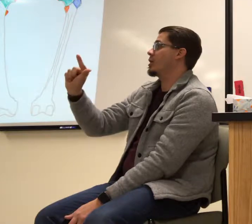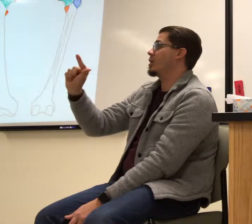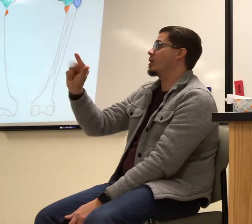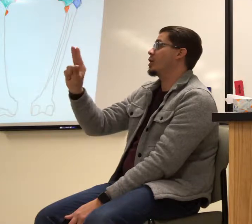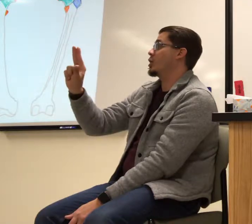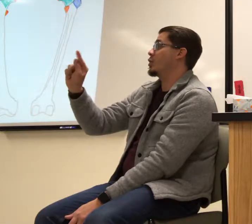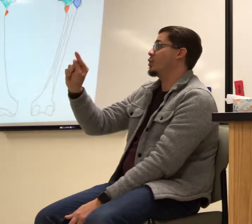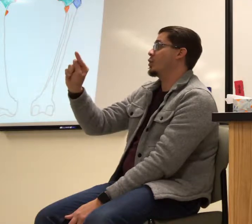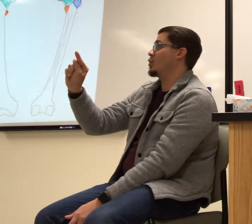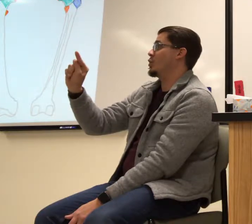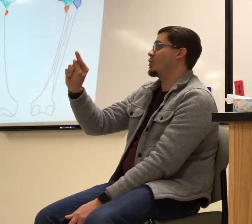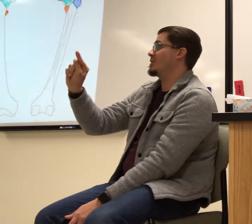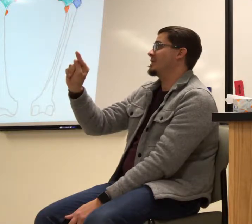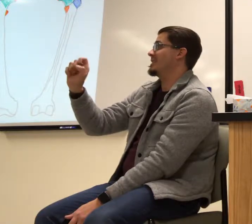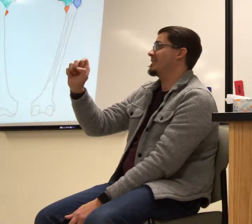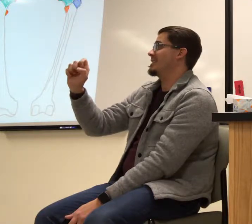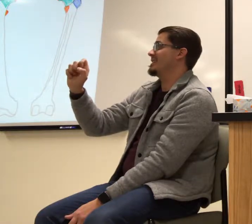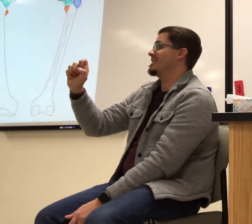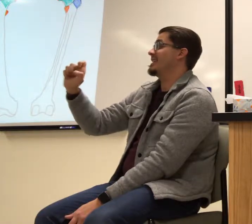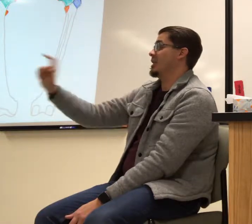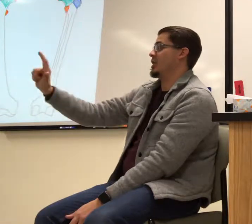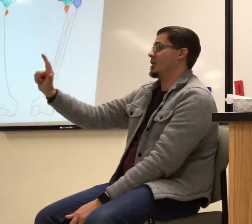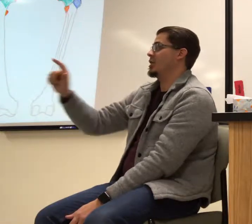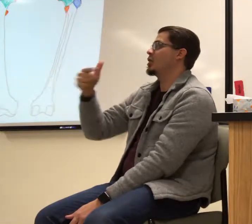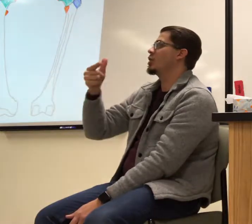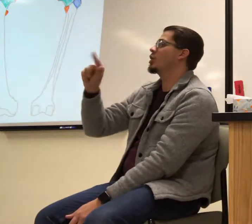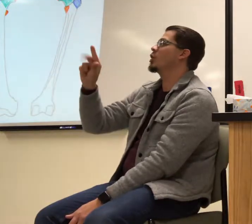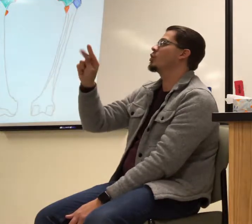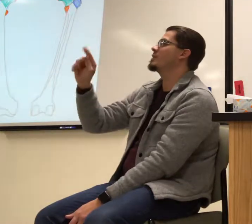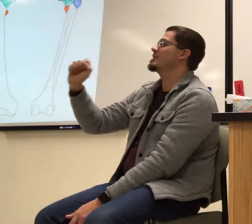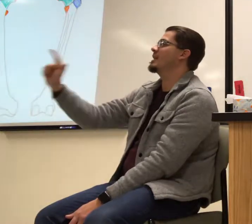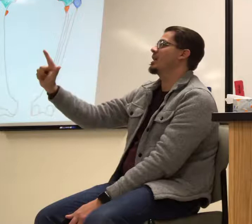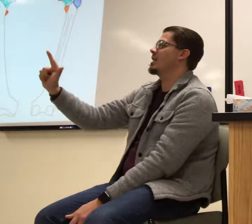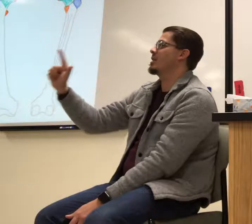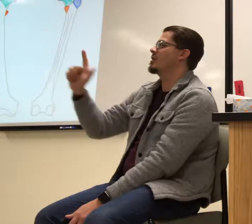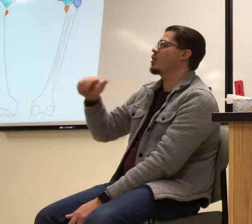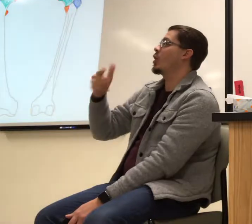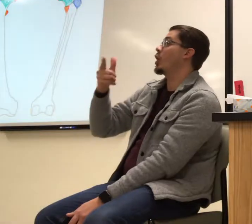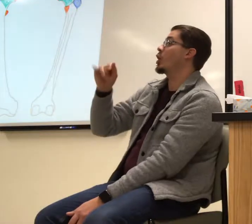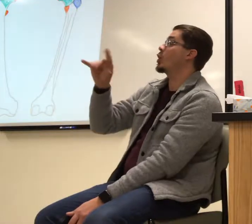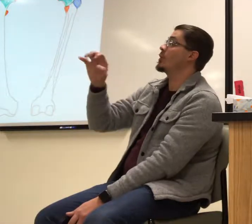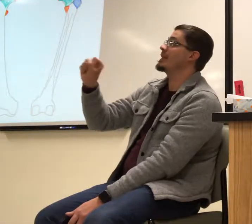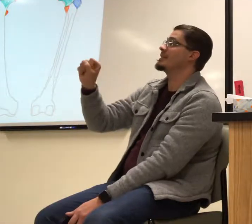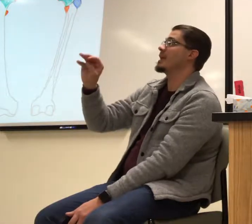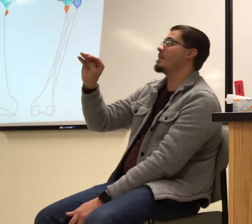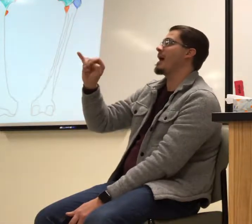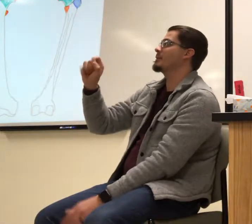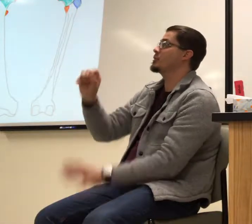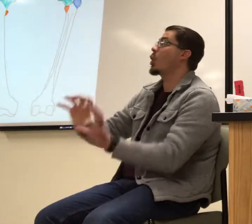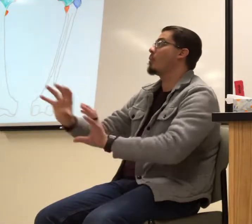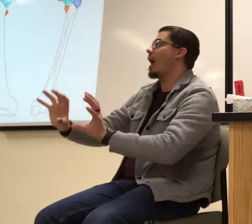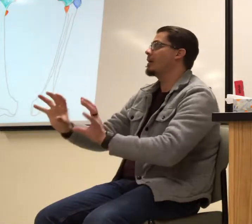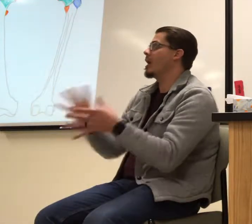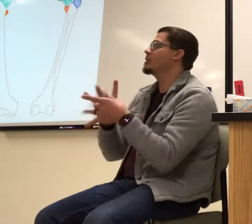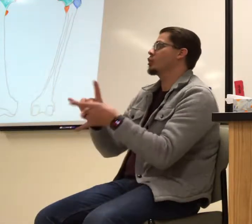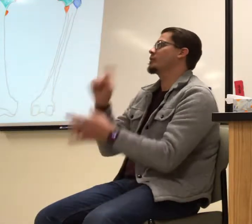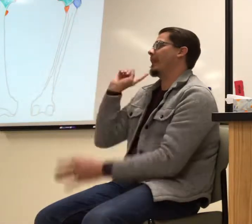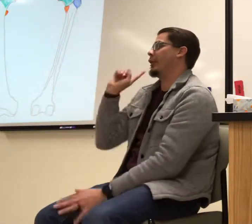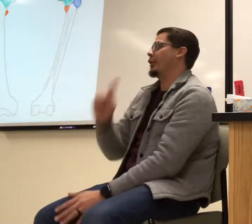tuberosity. I mean, obviously, one of the glute muscles attaches there. Gluteus maximus inserts there.